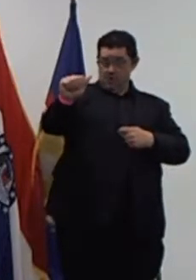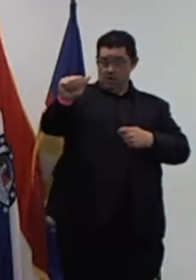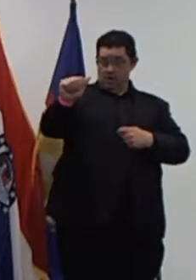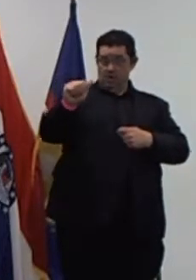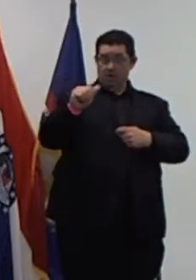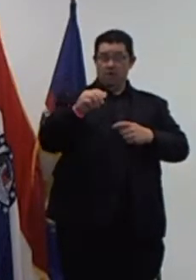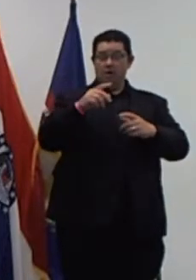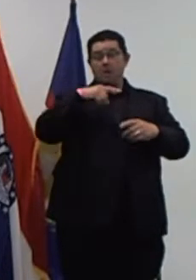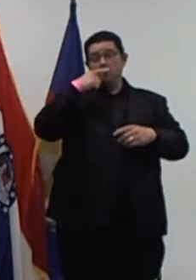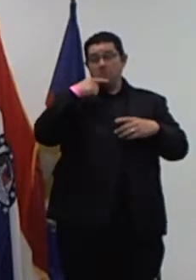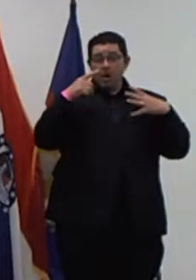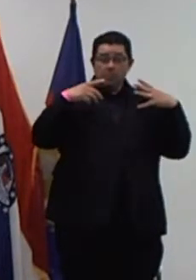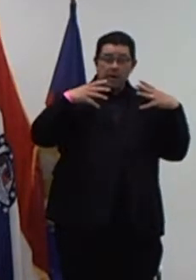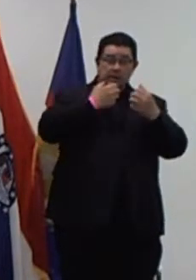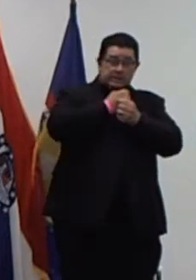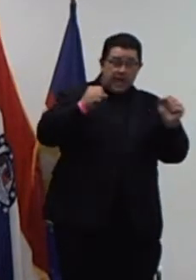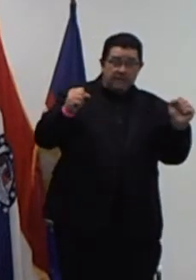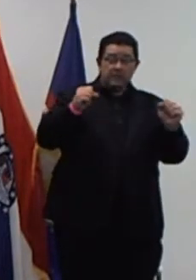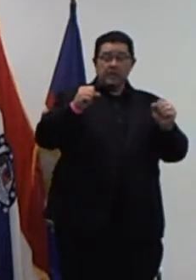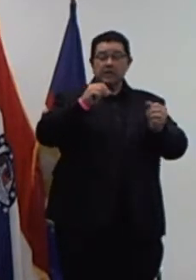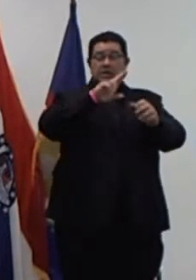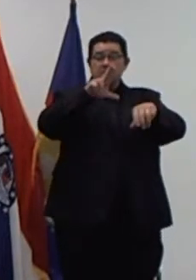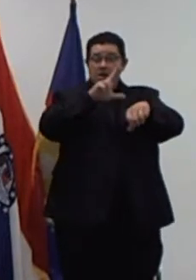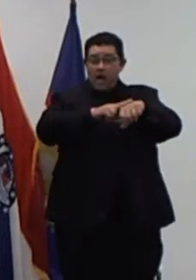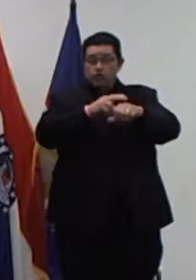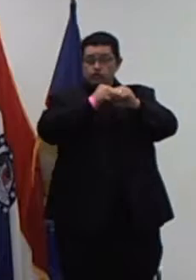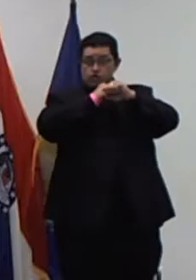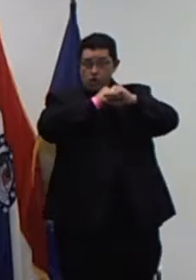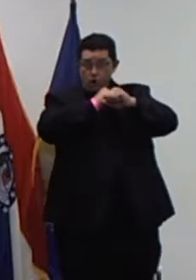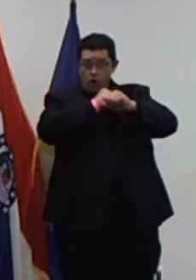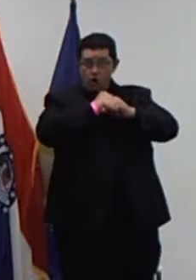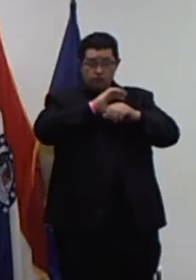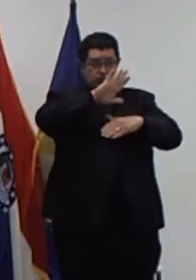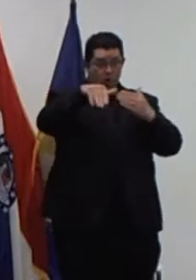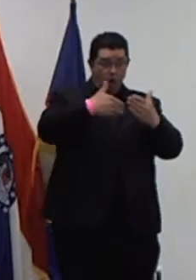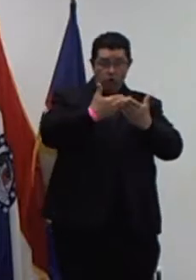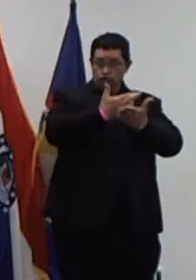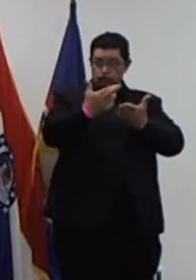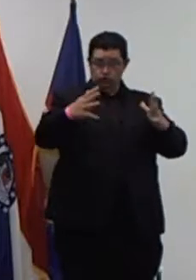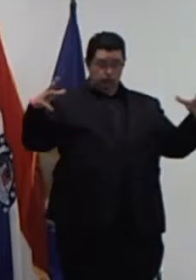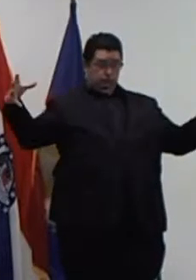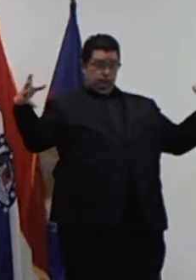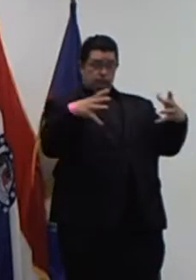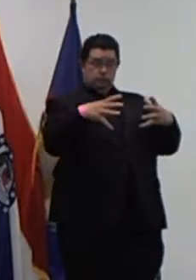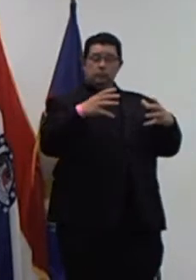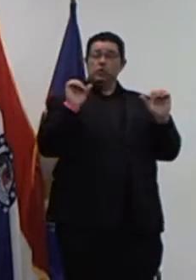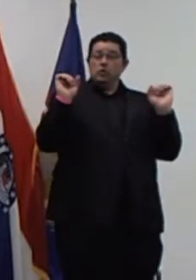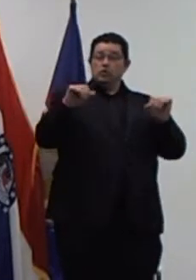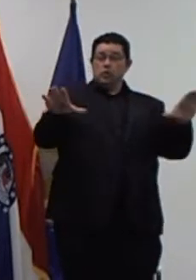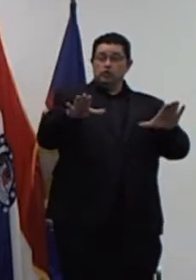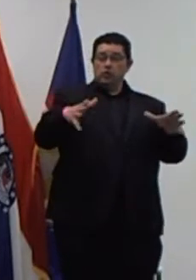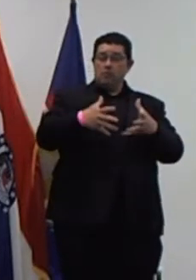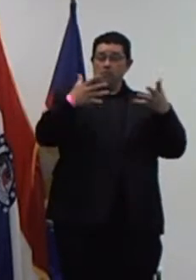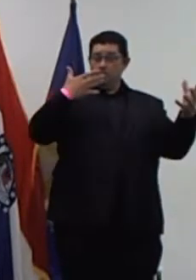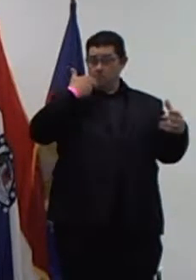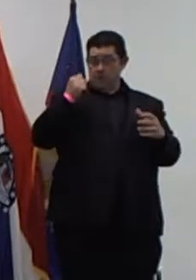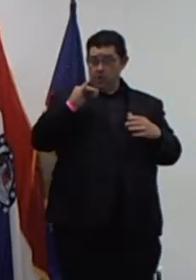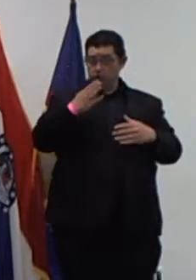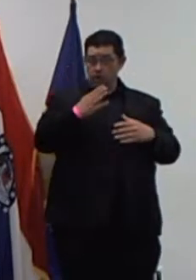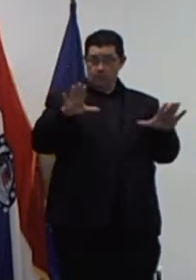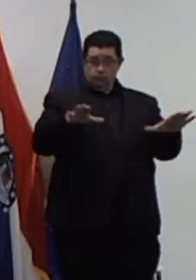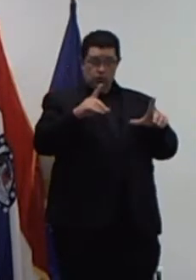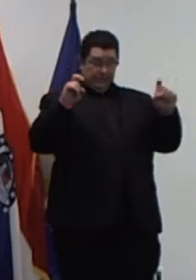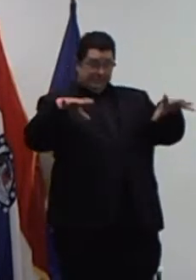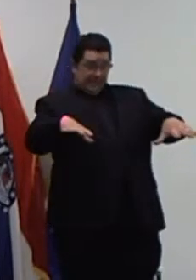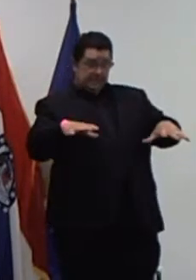public safety, the National Guard, the health departments, and bringing all those resources together that we can now do a much better job of doing testing